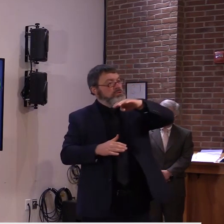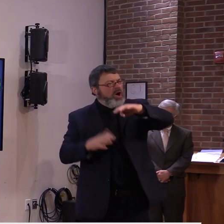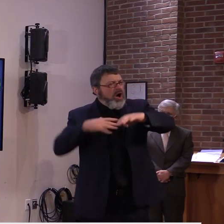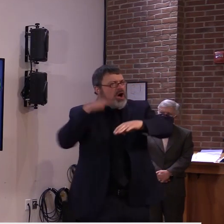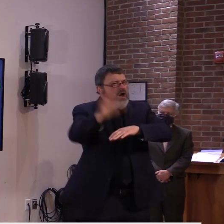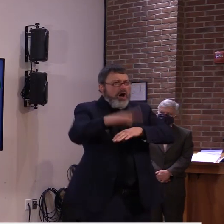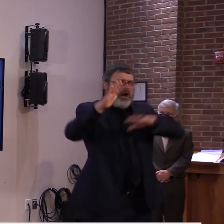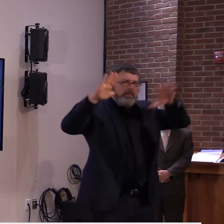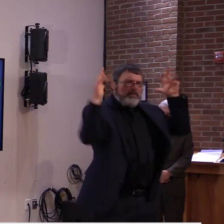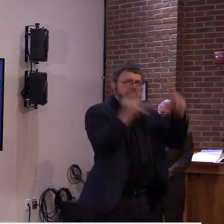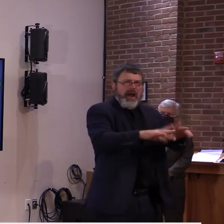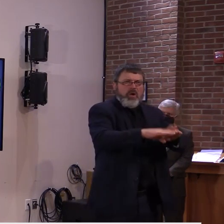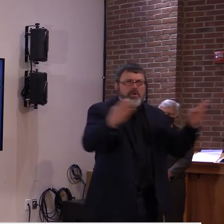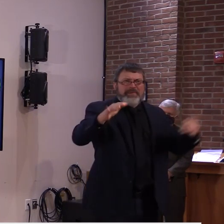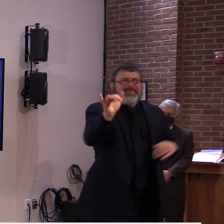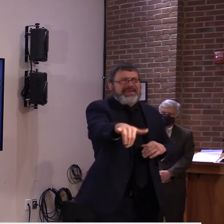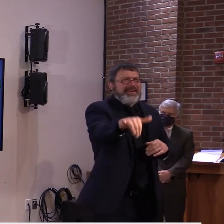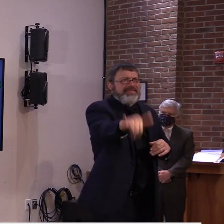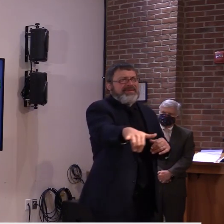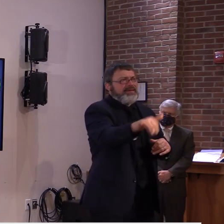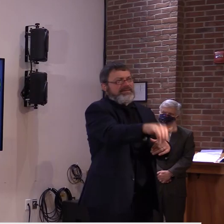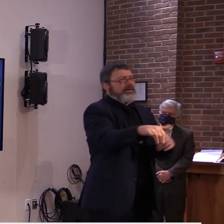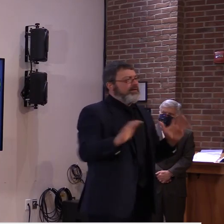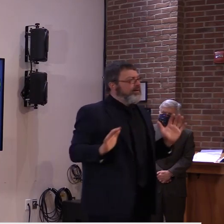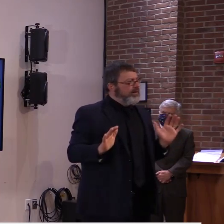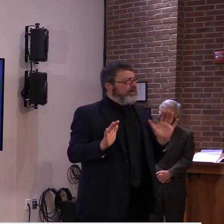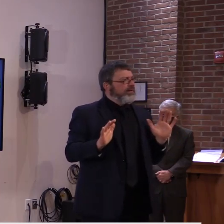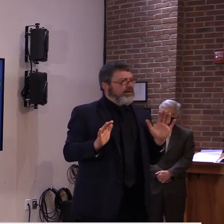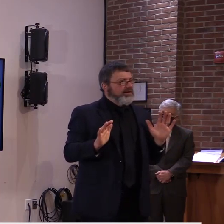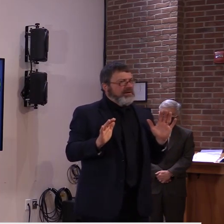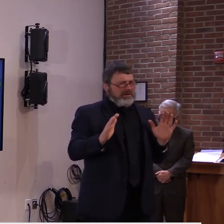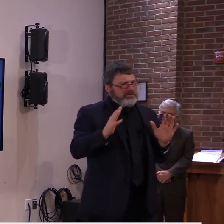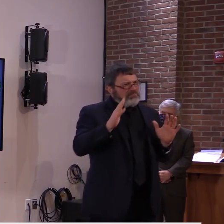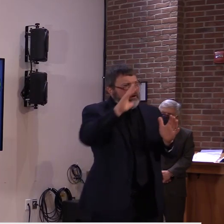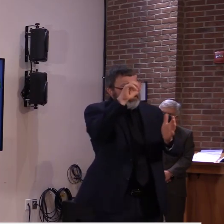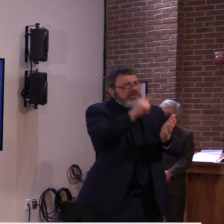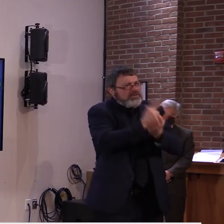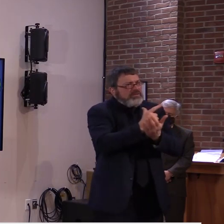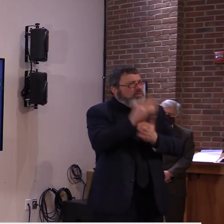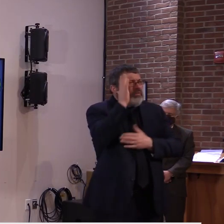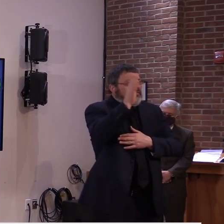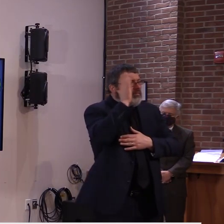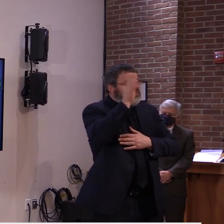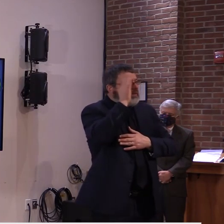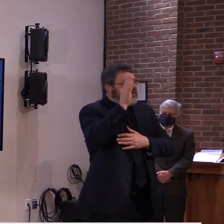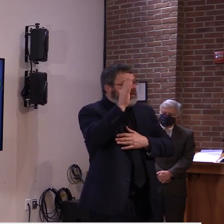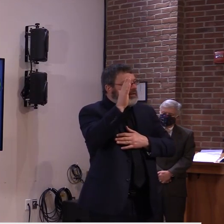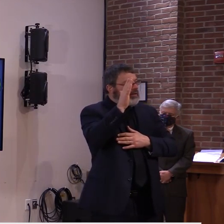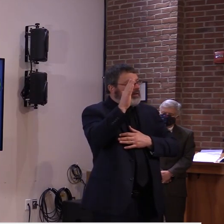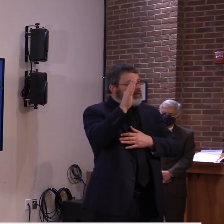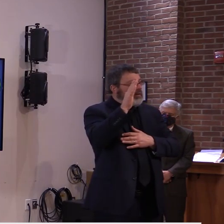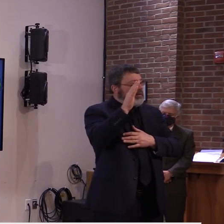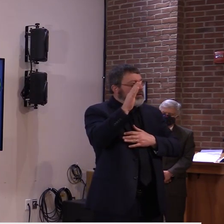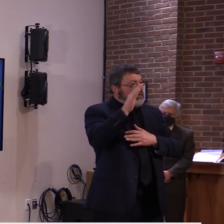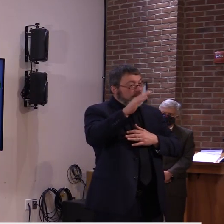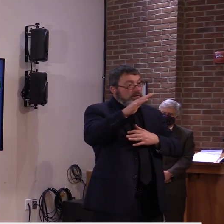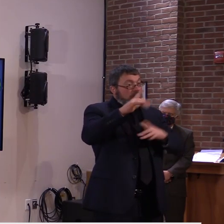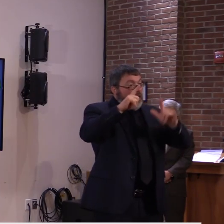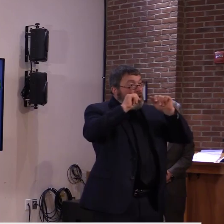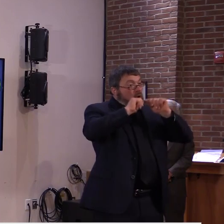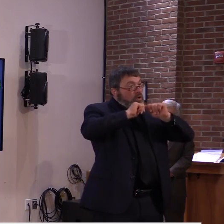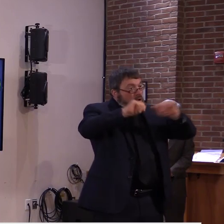them, protect them, so that we can open the doors again in the not too distant future. But we just think